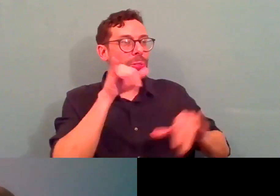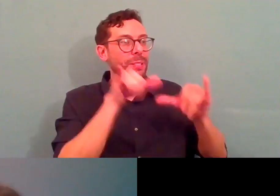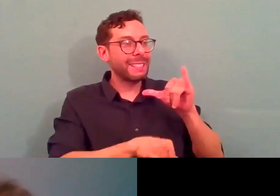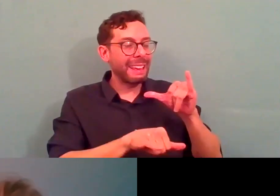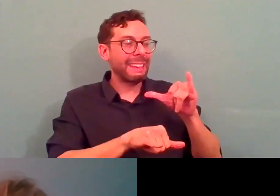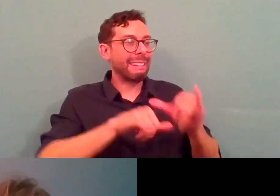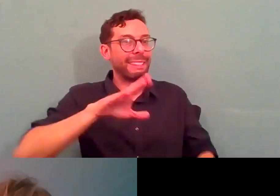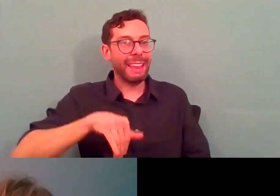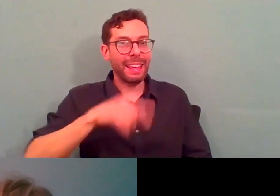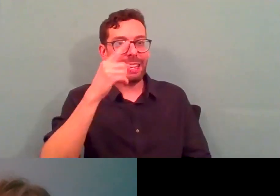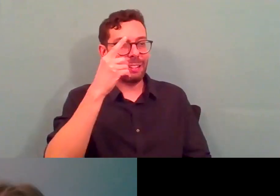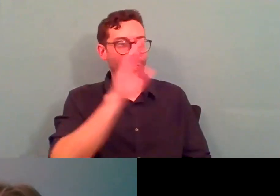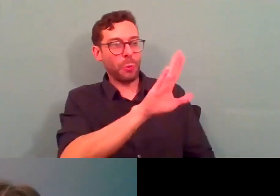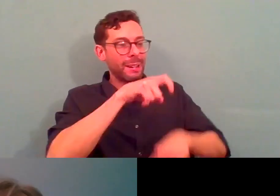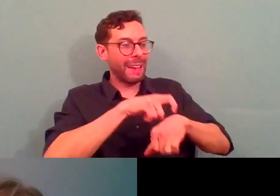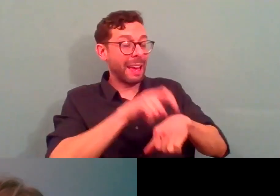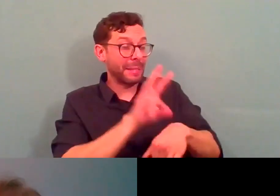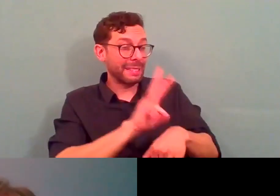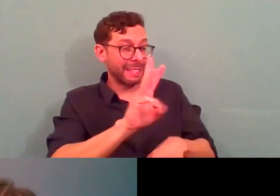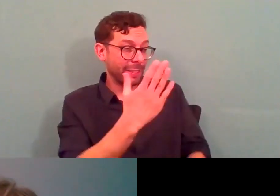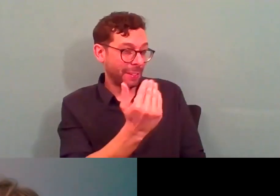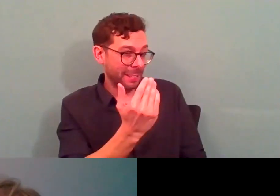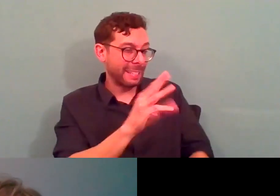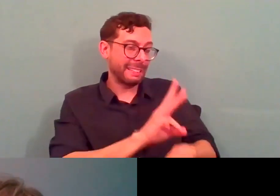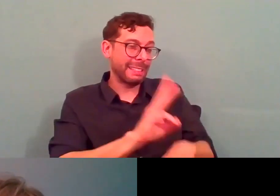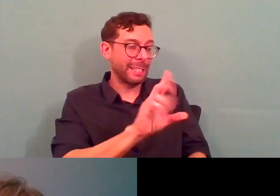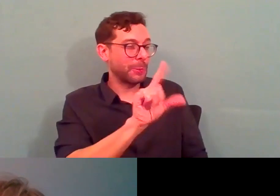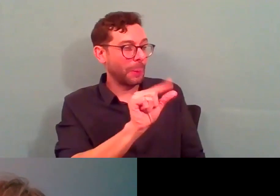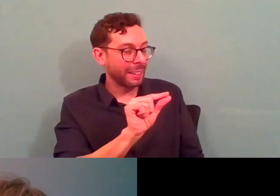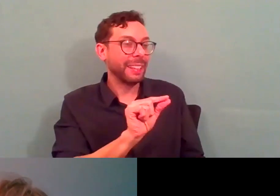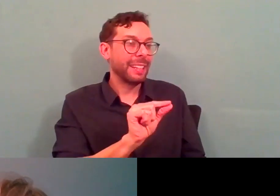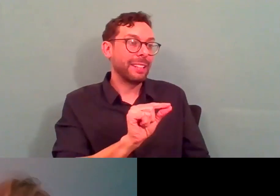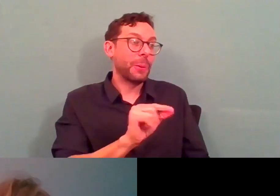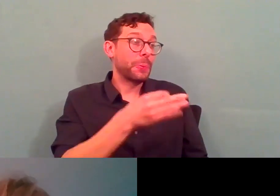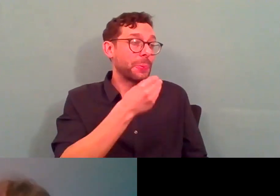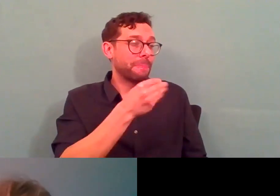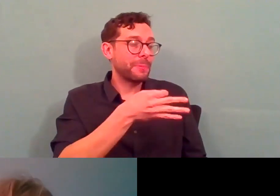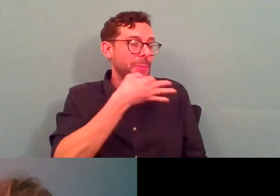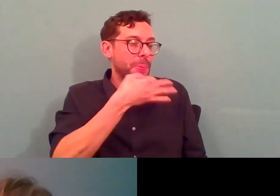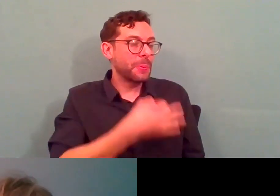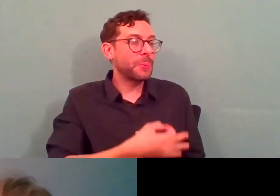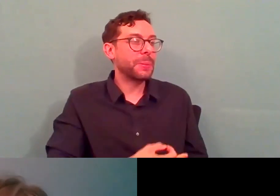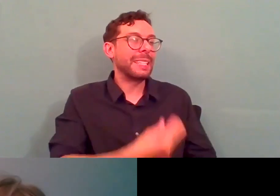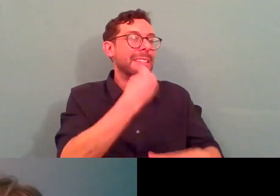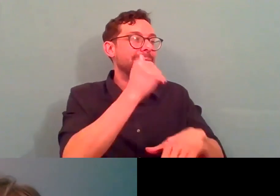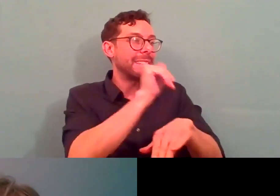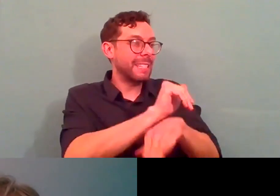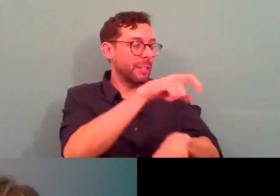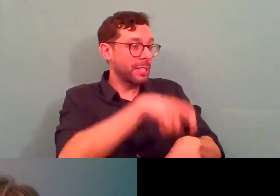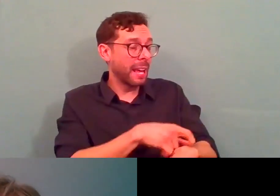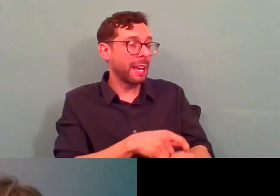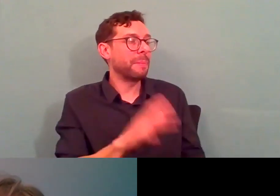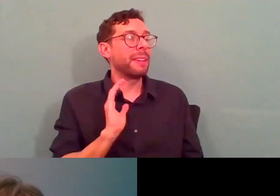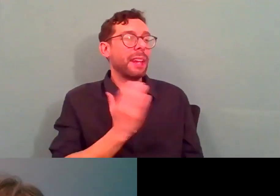6:15 or 6:20 for you. So as we're getting into the dinner time, so we appreciate it. Our ASL interpreters, Monica and